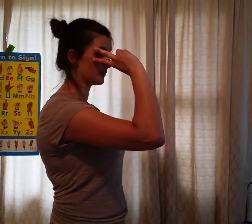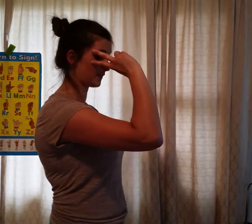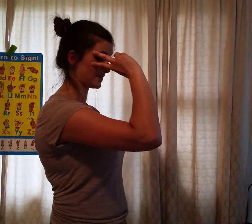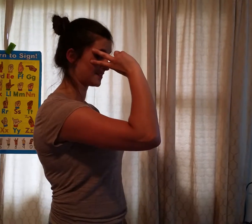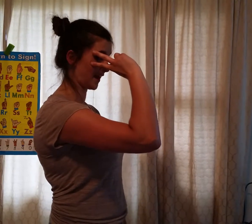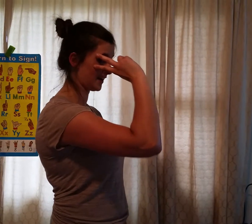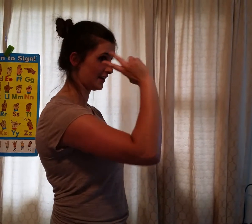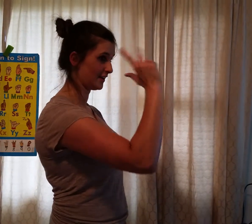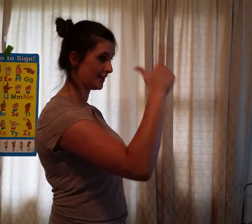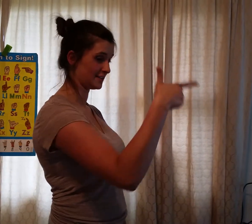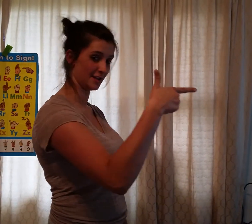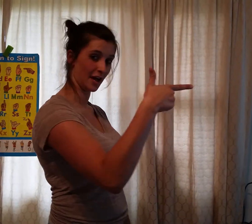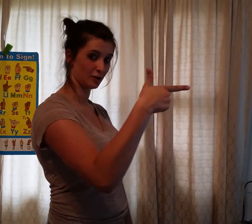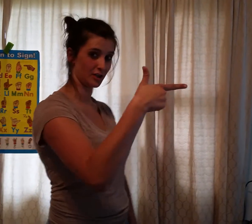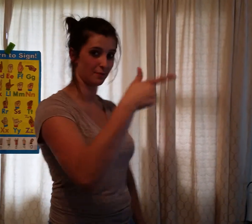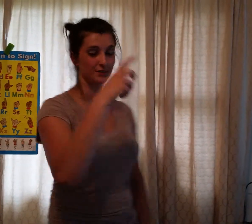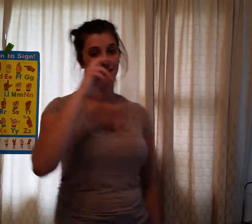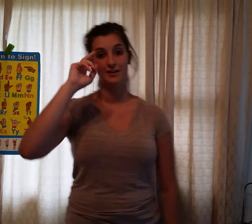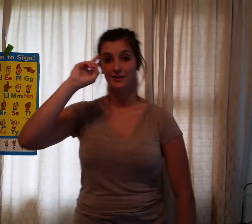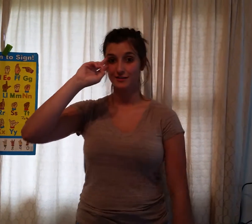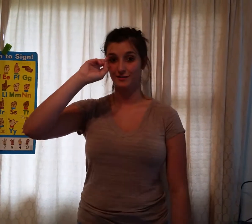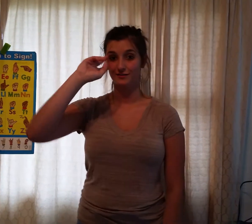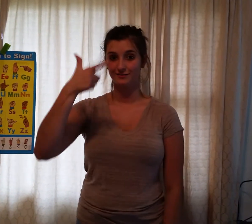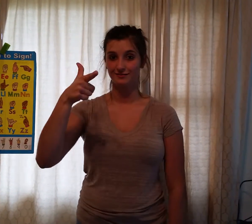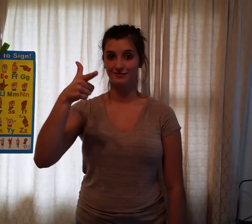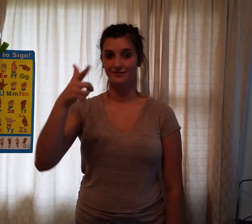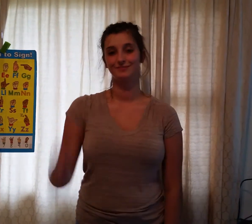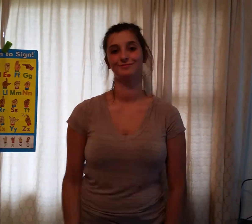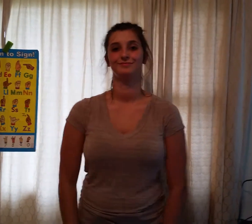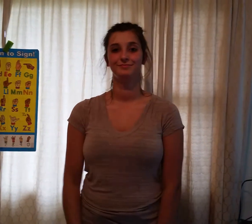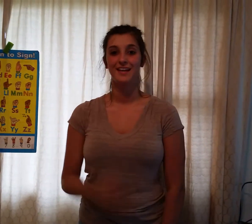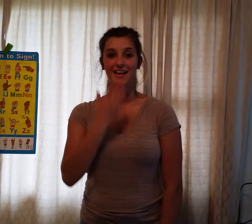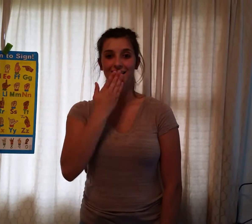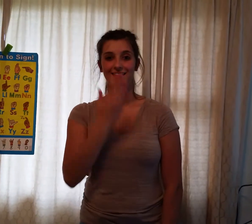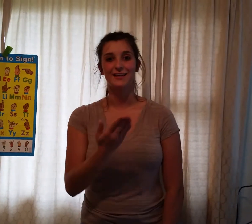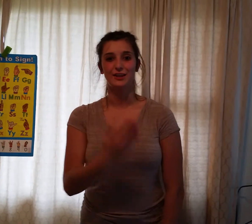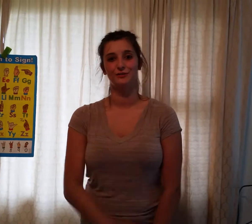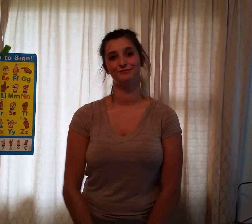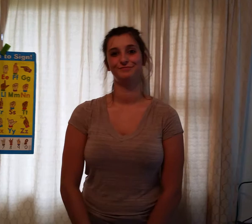goes from the side into an L shape. Thank you.